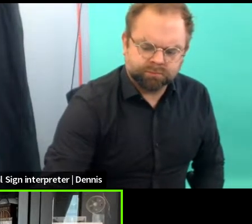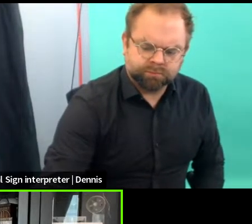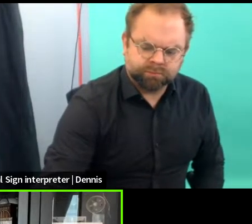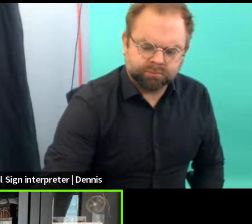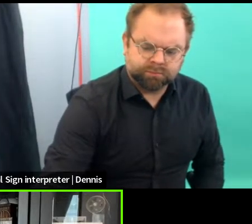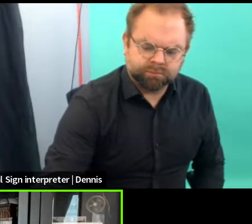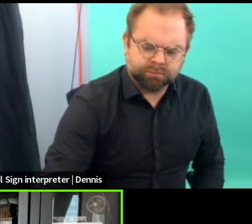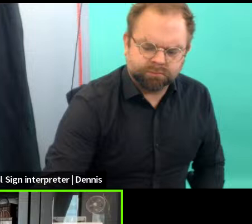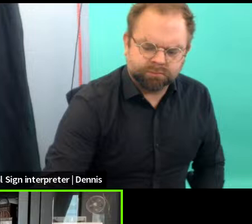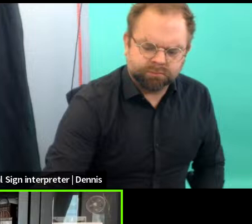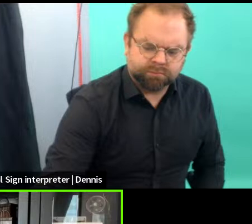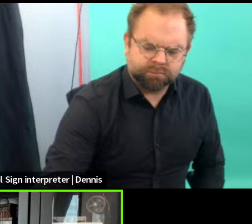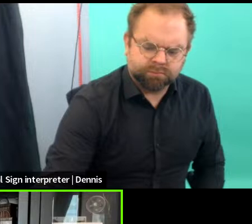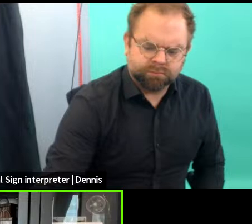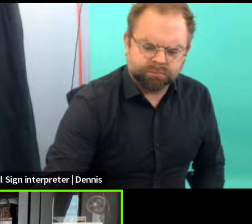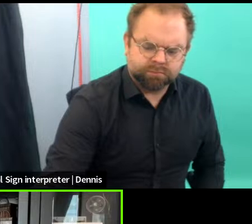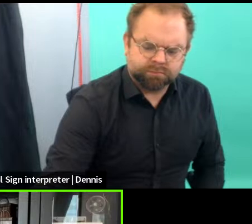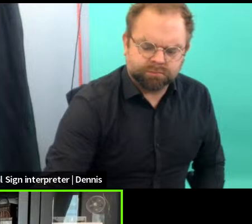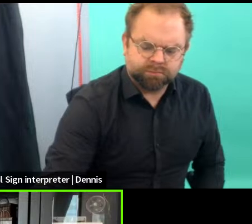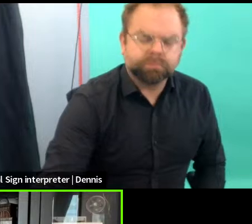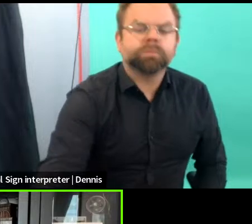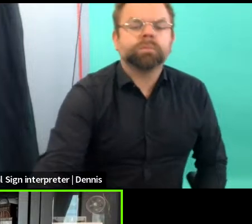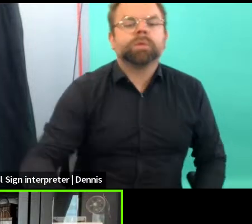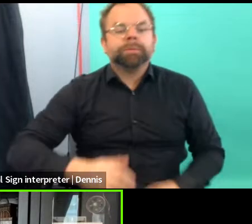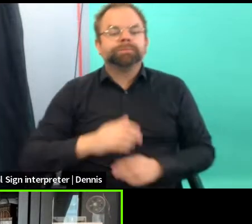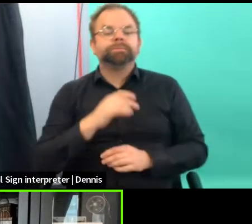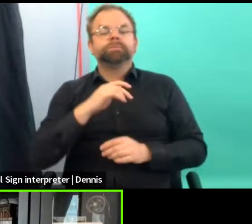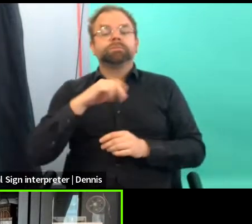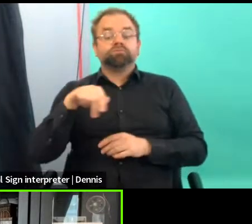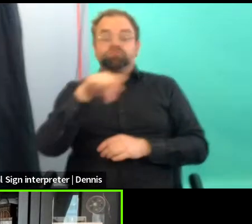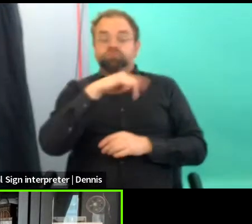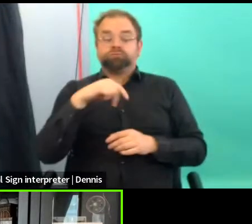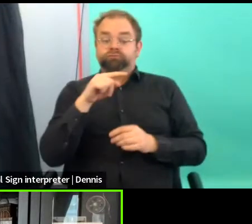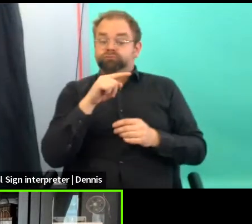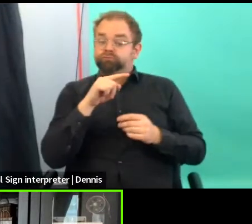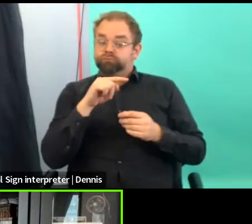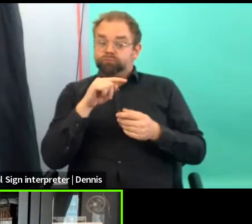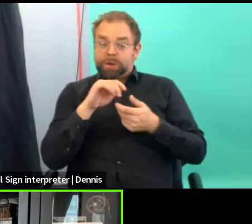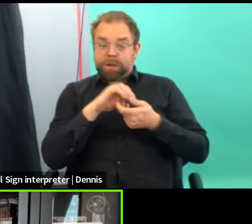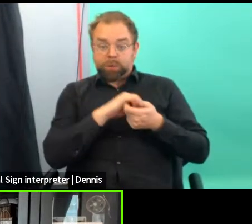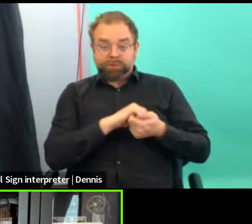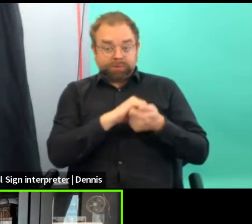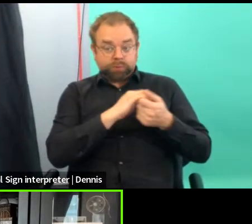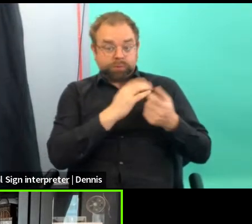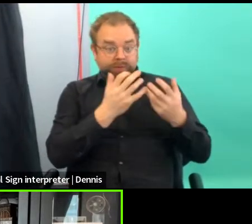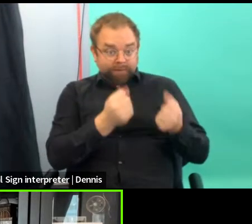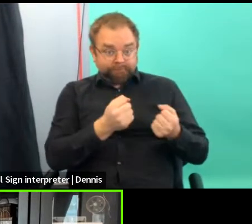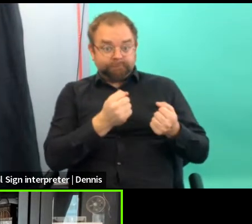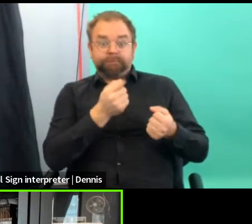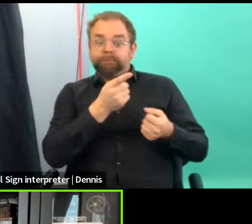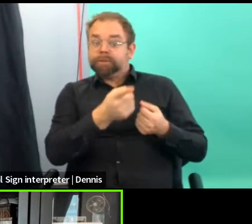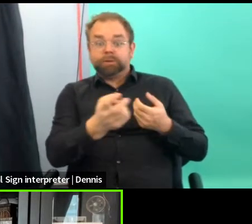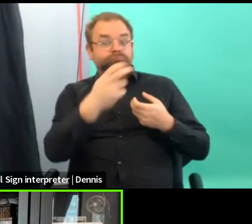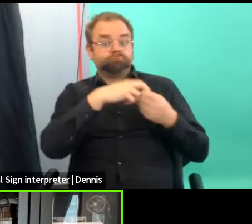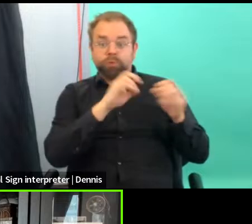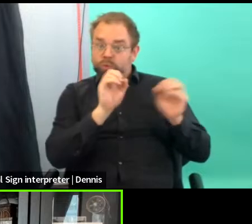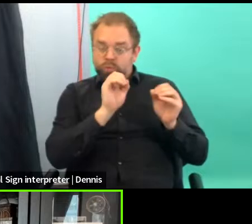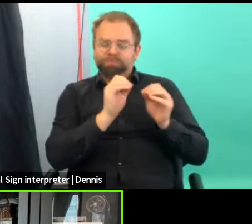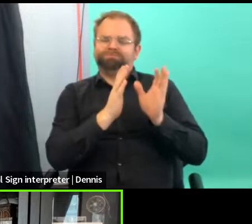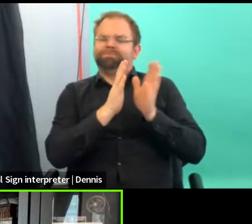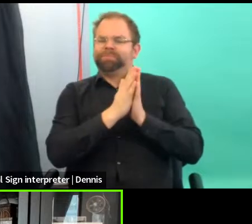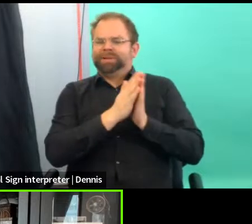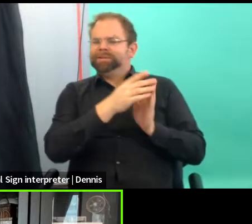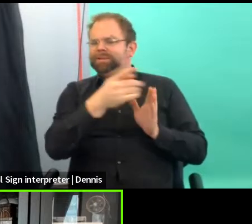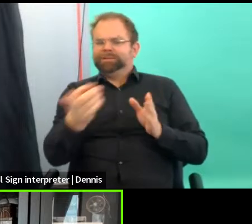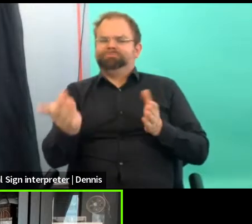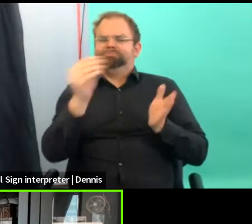my stopwatch here. I see my time is up already. But just thank you so much for including me in this conversation. We